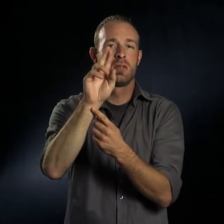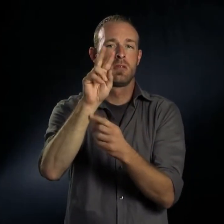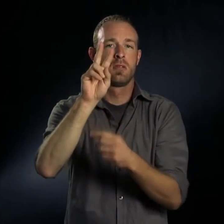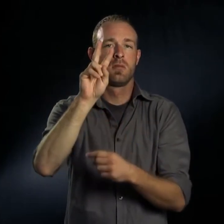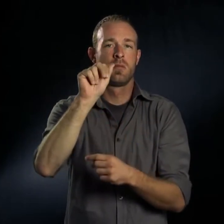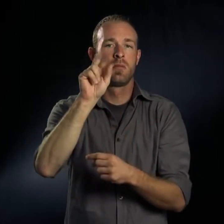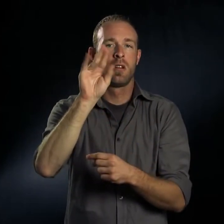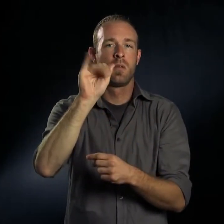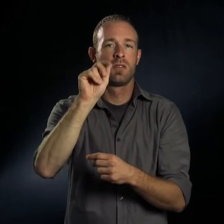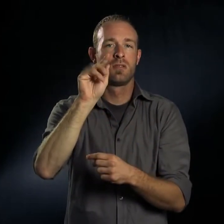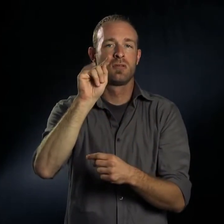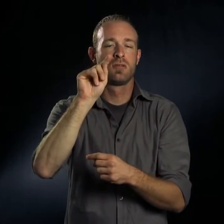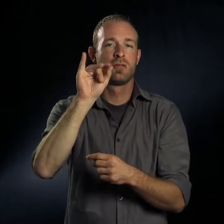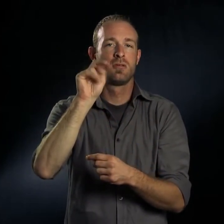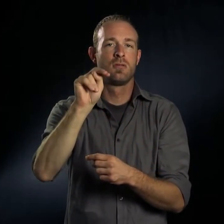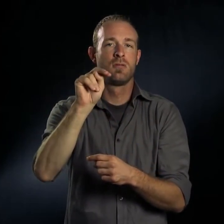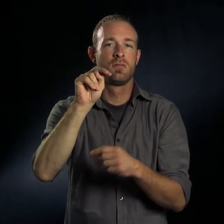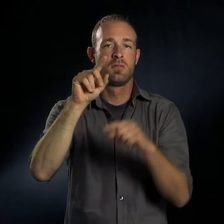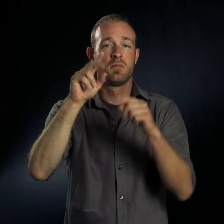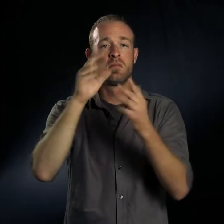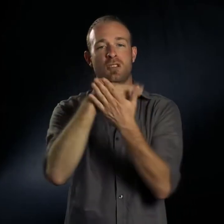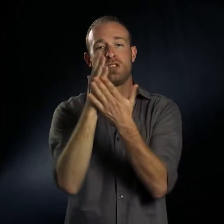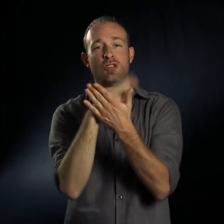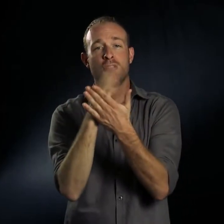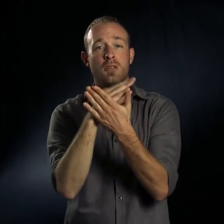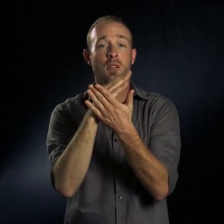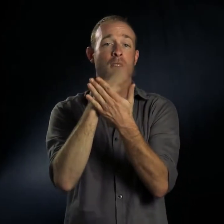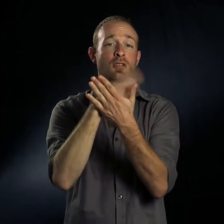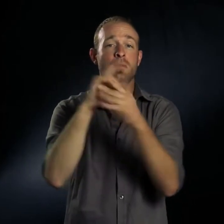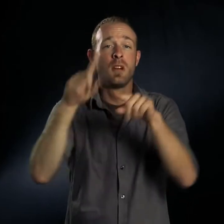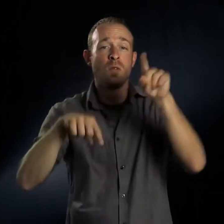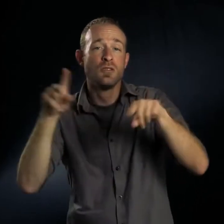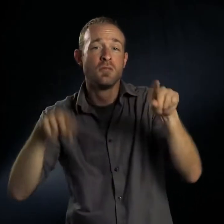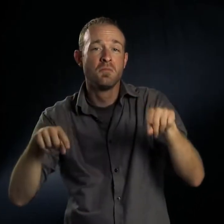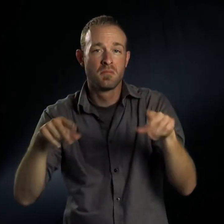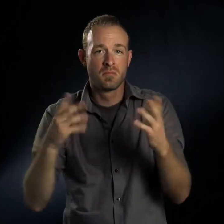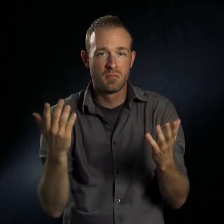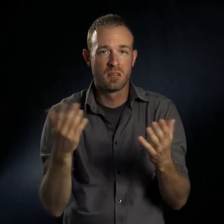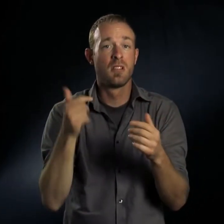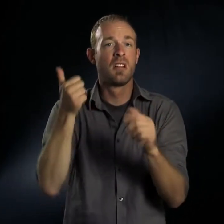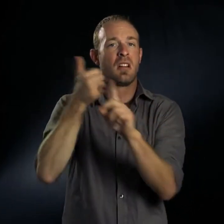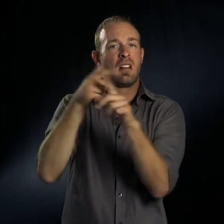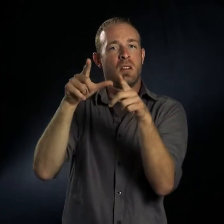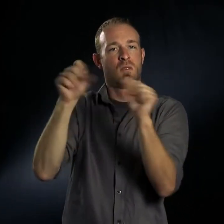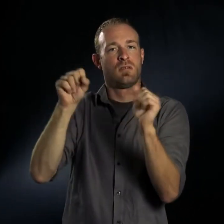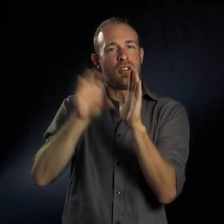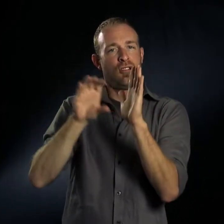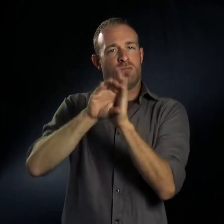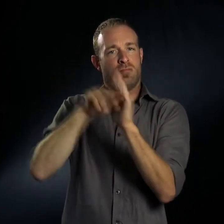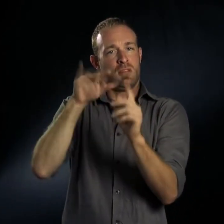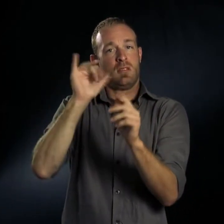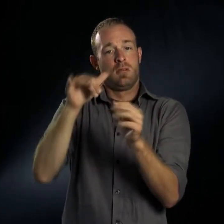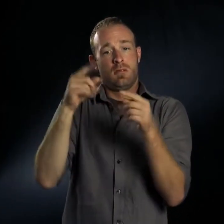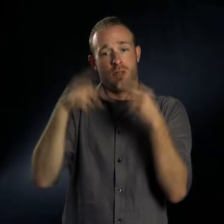Register Variation. And register variation is determined